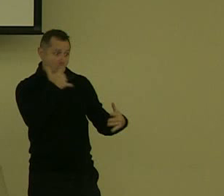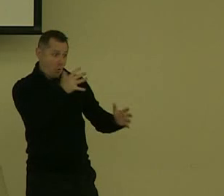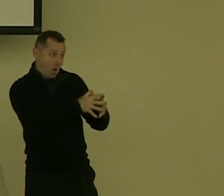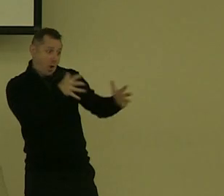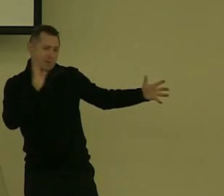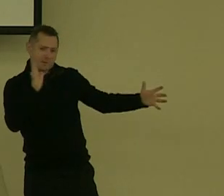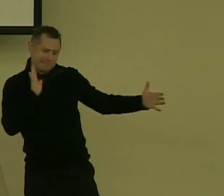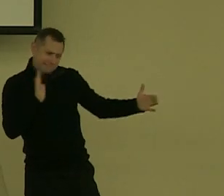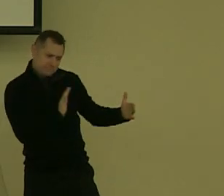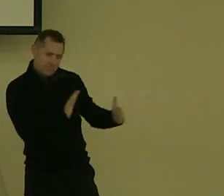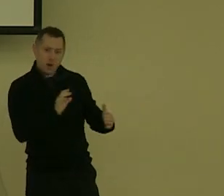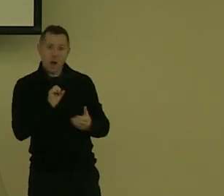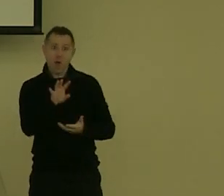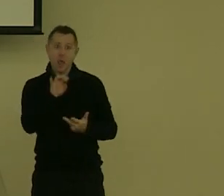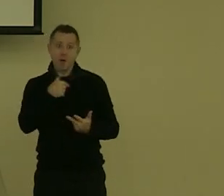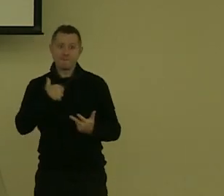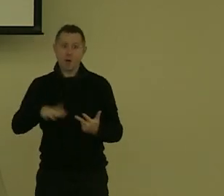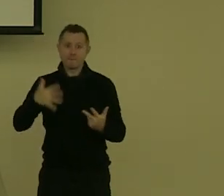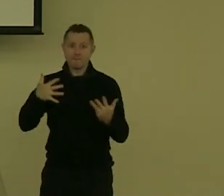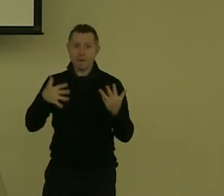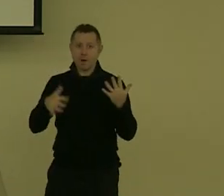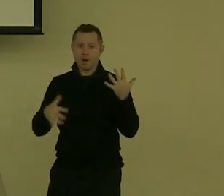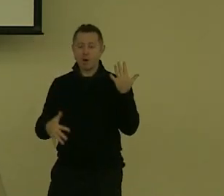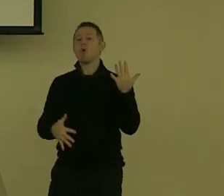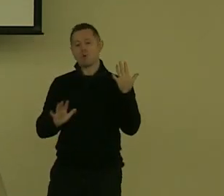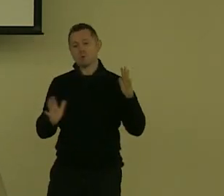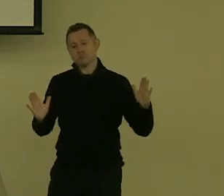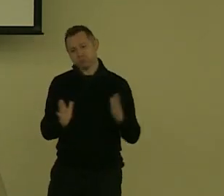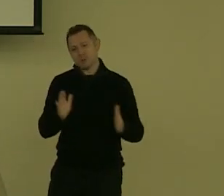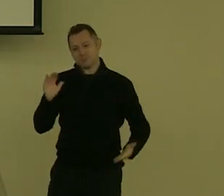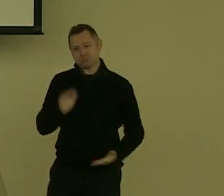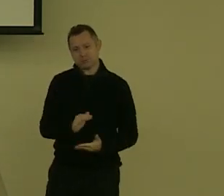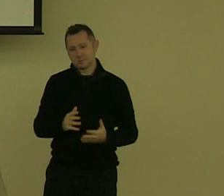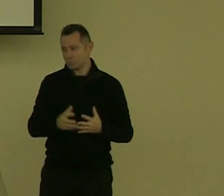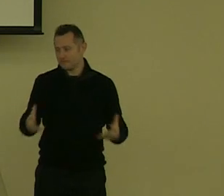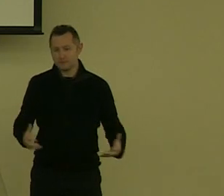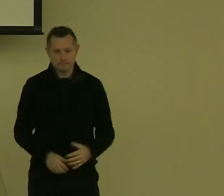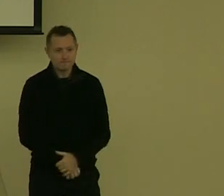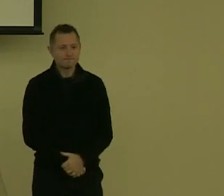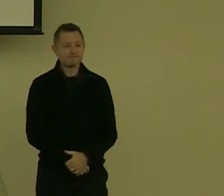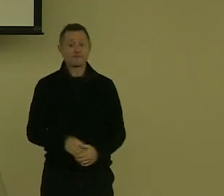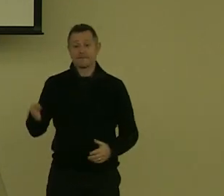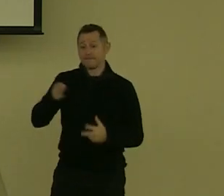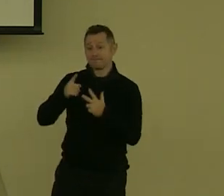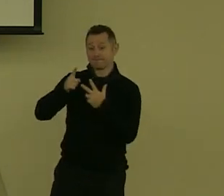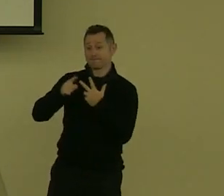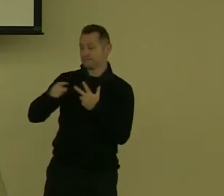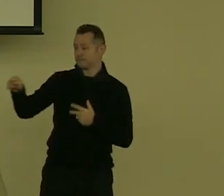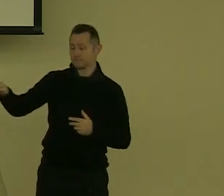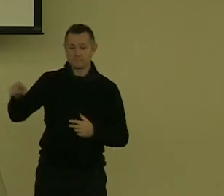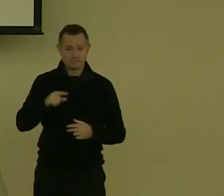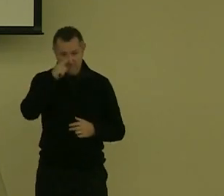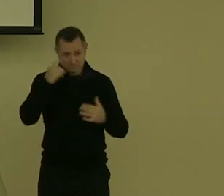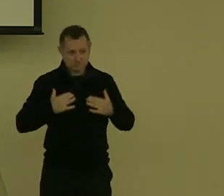you. Hi. My name is Karen Green. I'm a librarian at Columbia University. I was hired